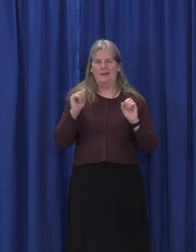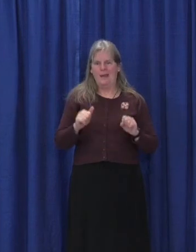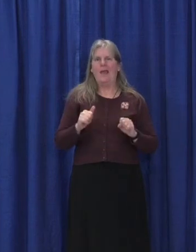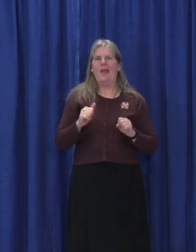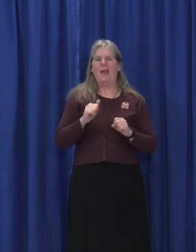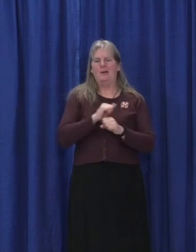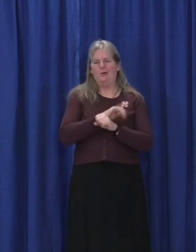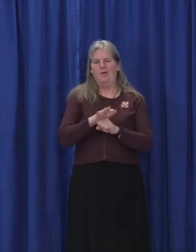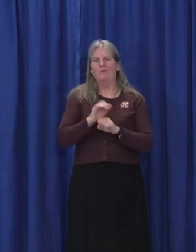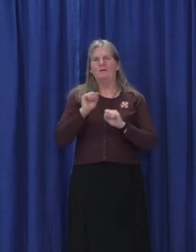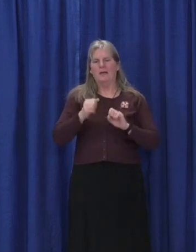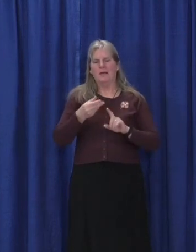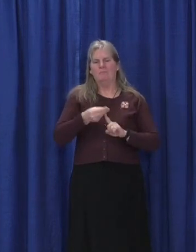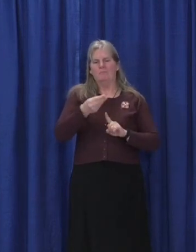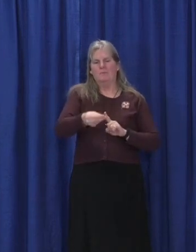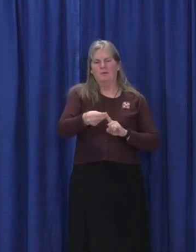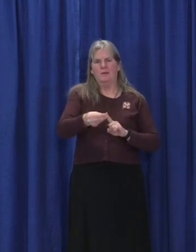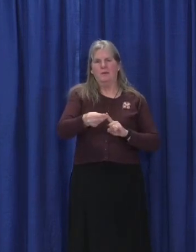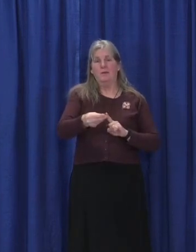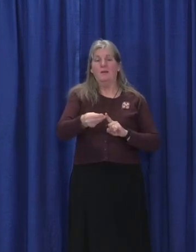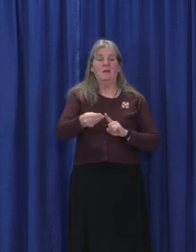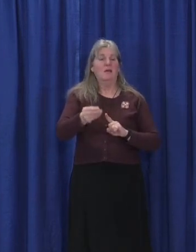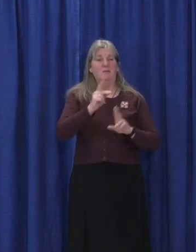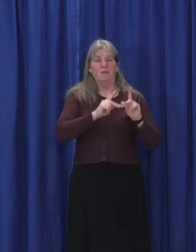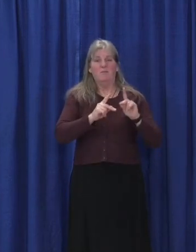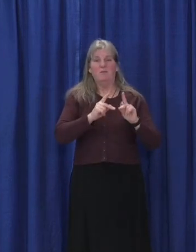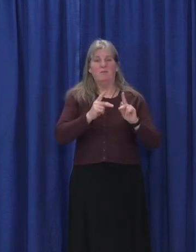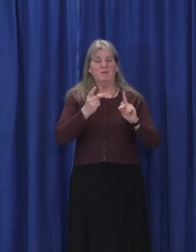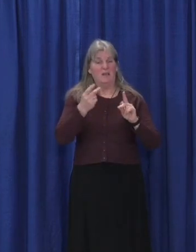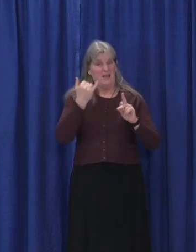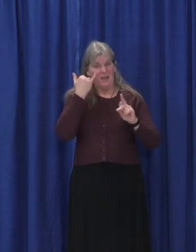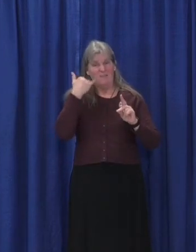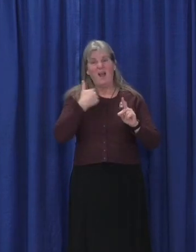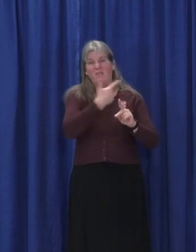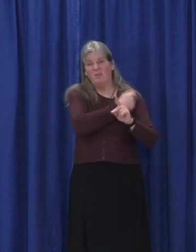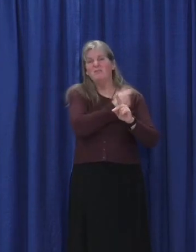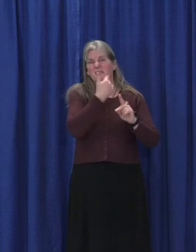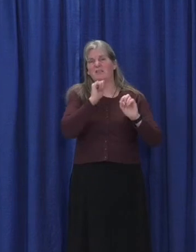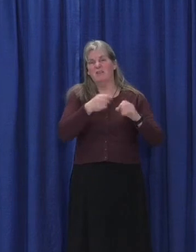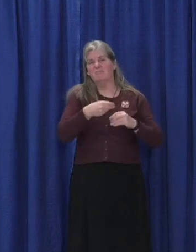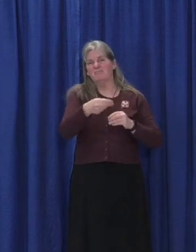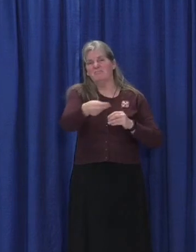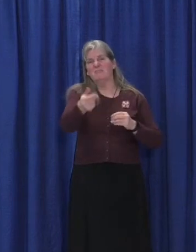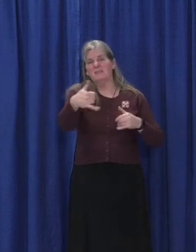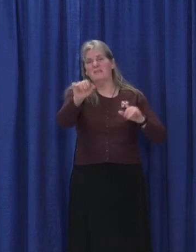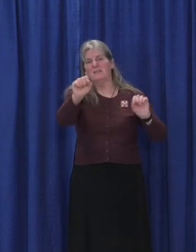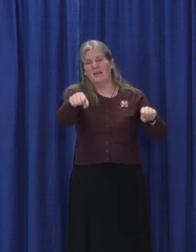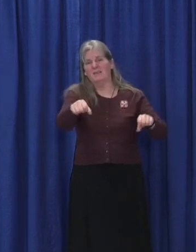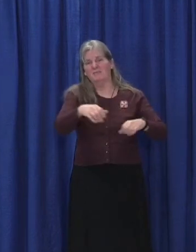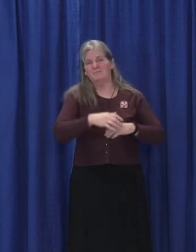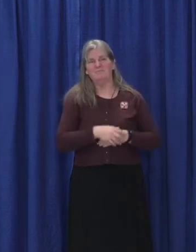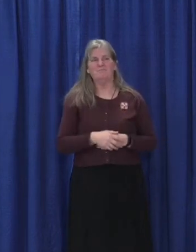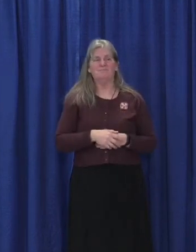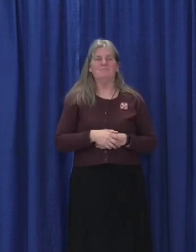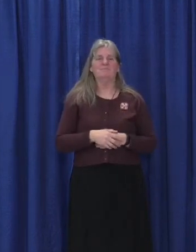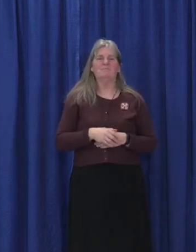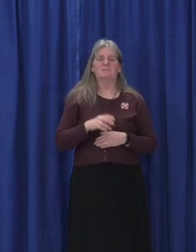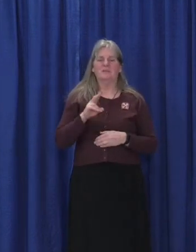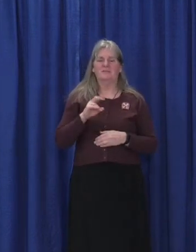to other vaccinated people. Thank you. Thank you. We'll now move to Vincent at Radio-Canada.